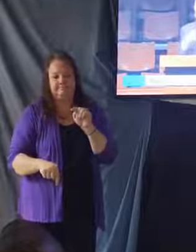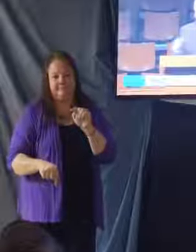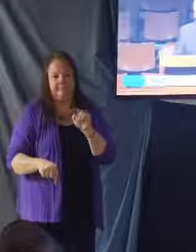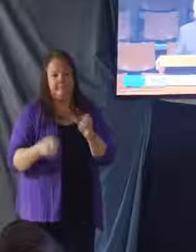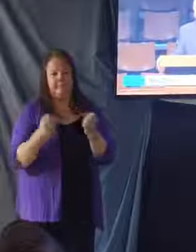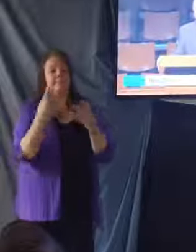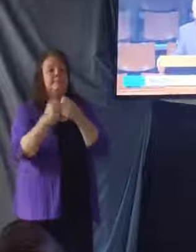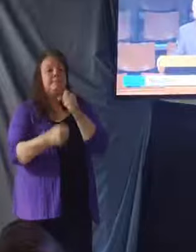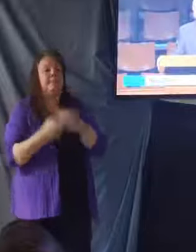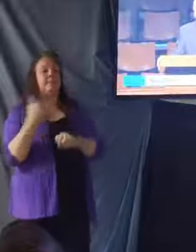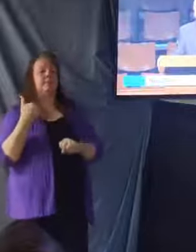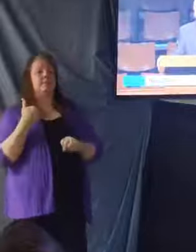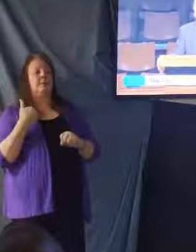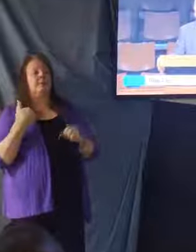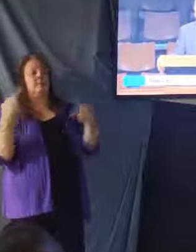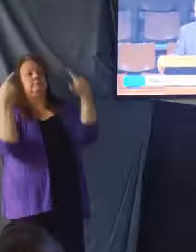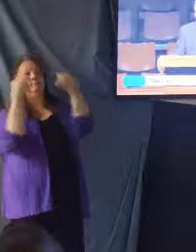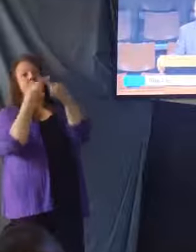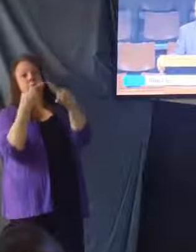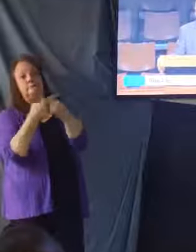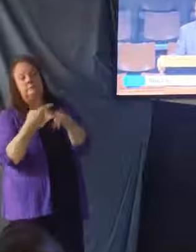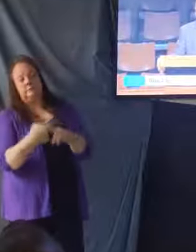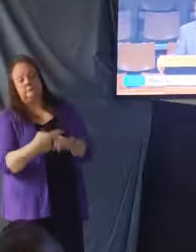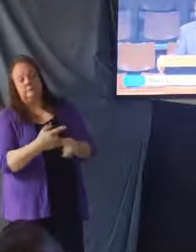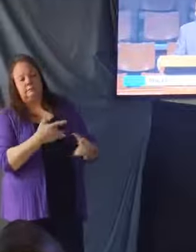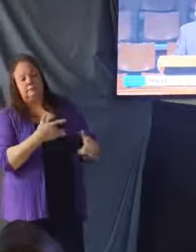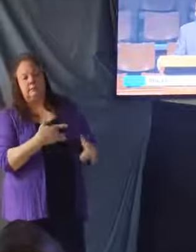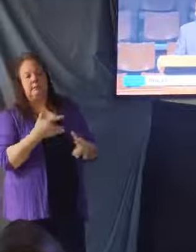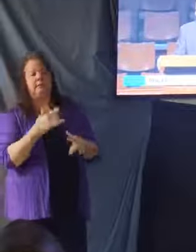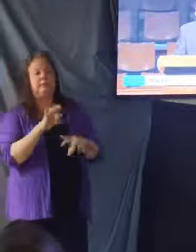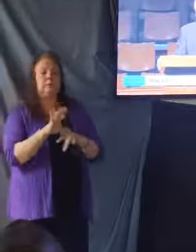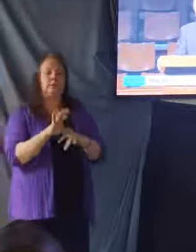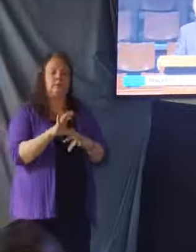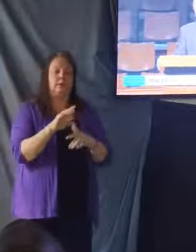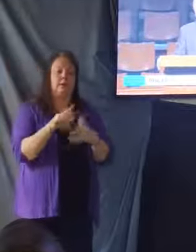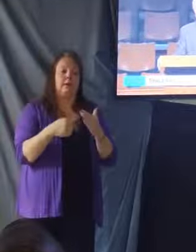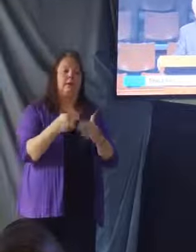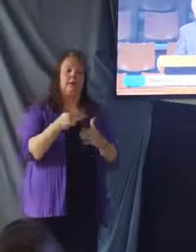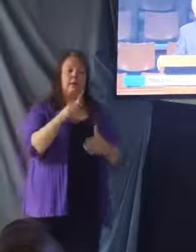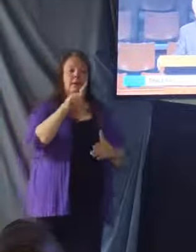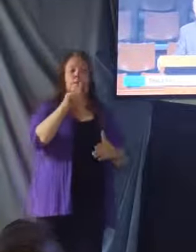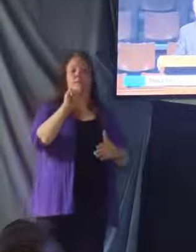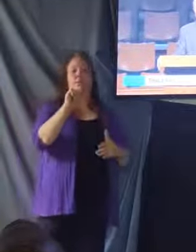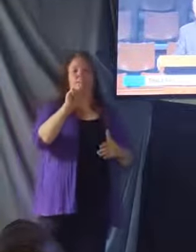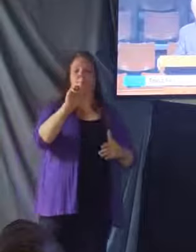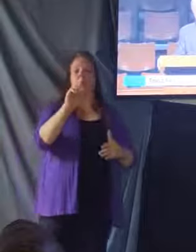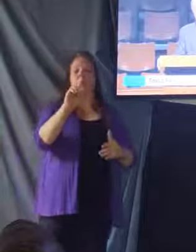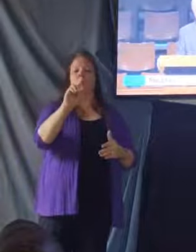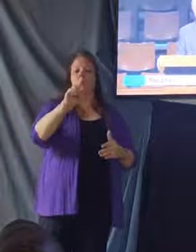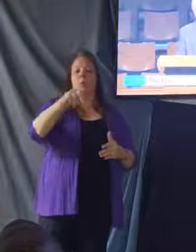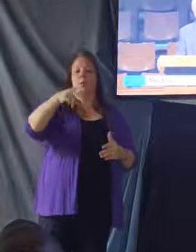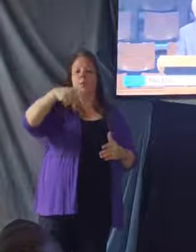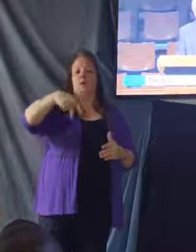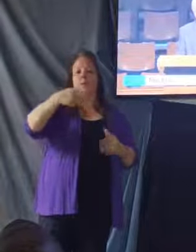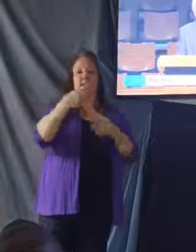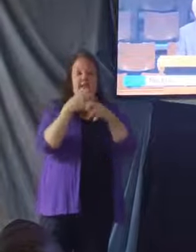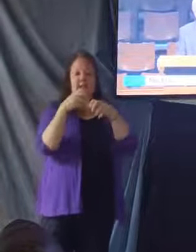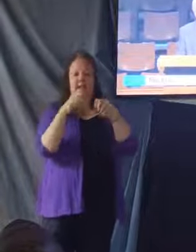A number of years ago, we had great controversy in the evangelical realm over what's called the Lordship of Christ and Lordship